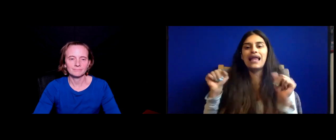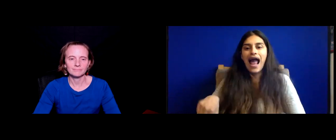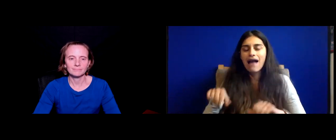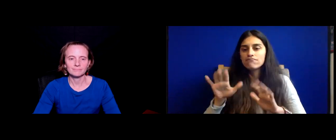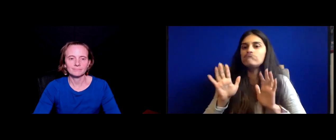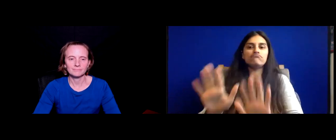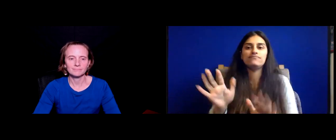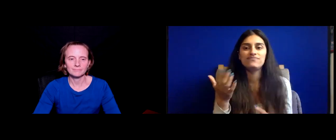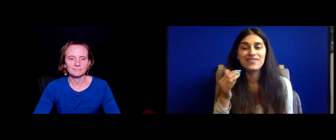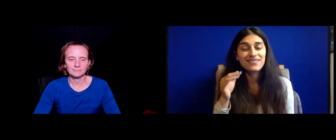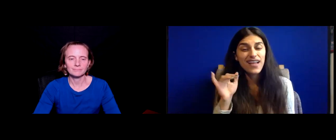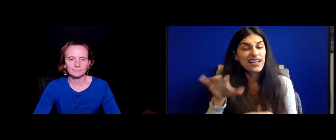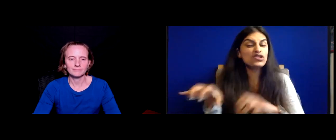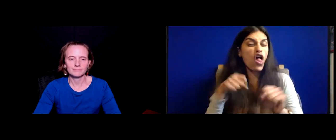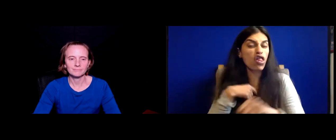you know,